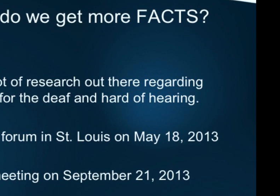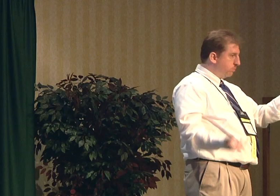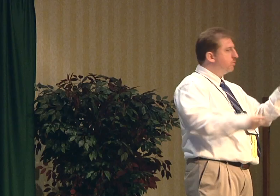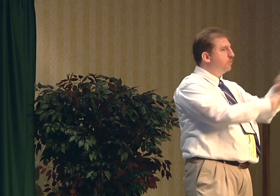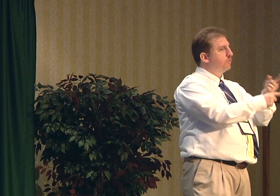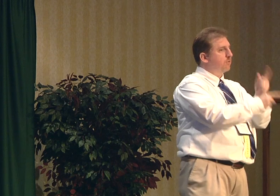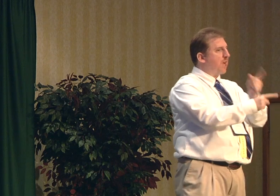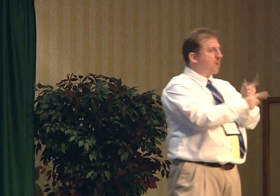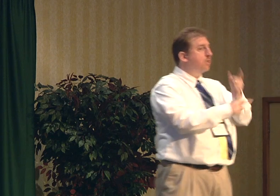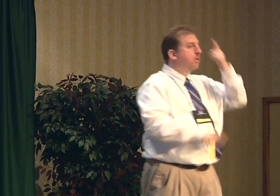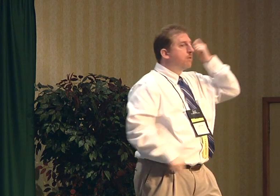it is or no?